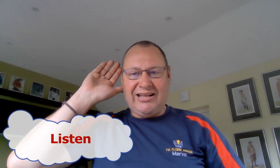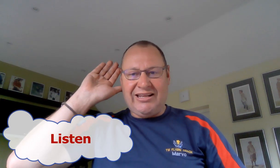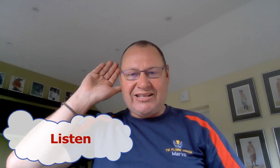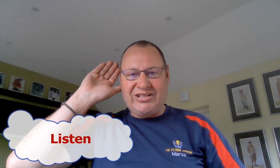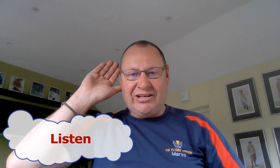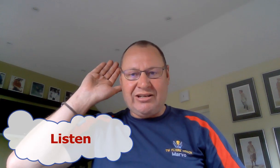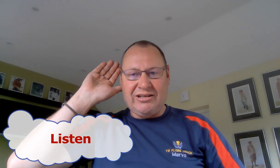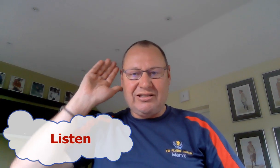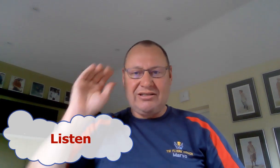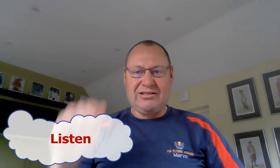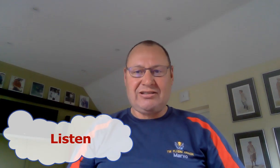Listen.